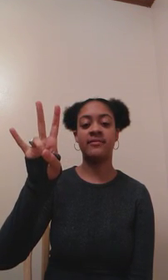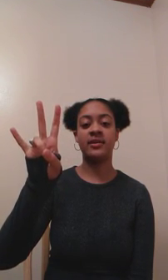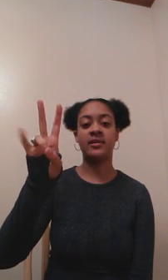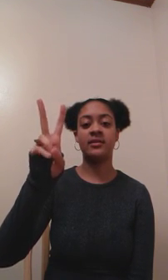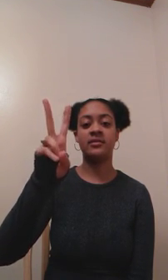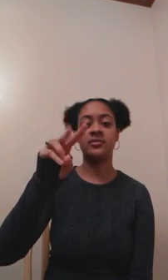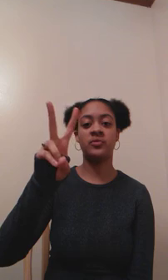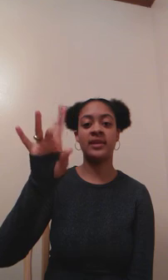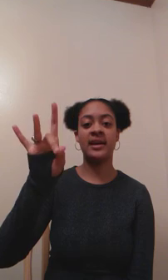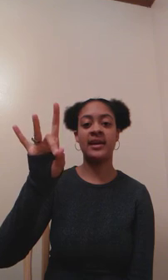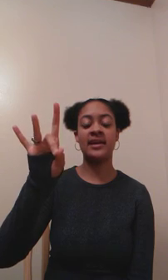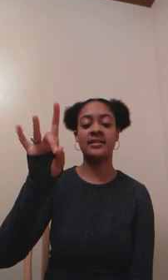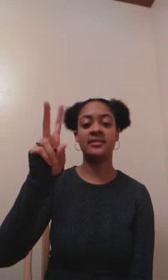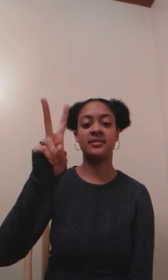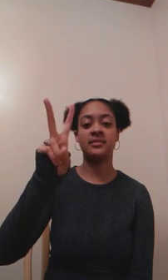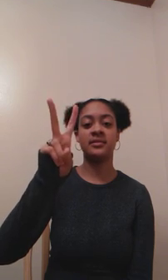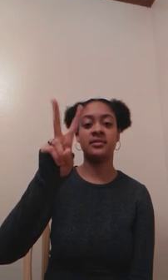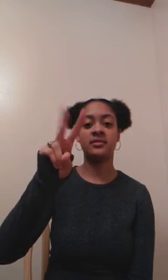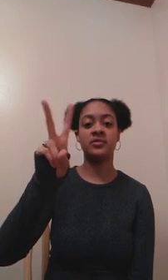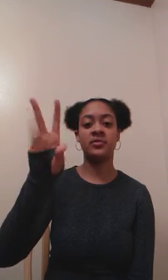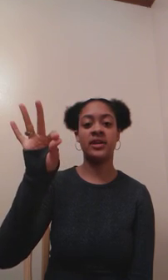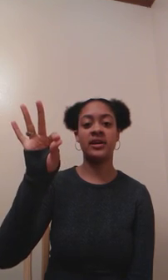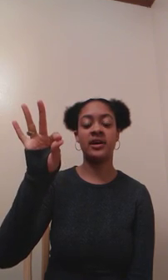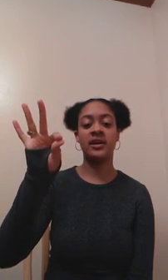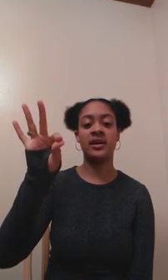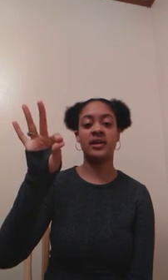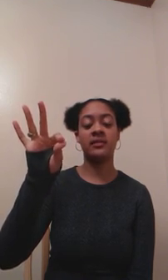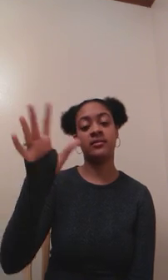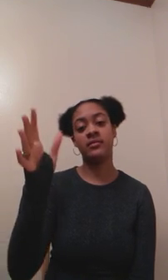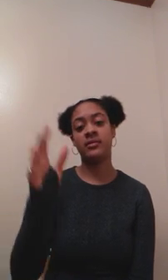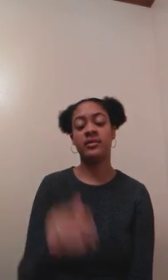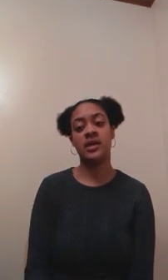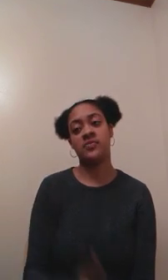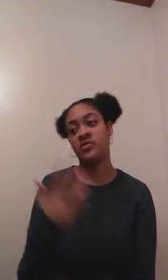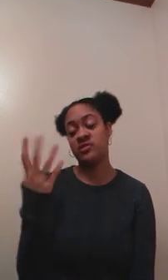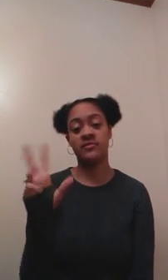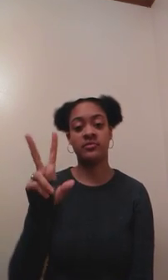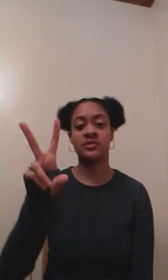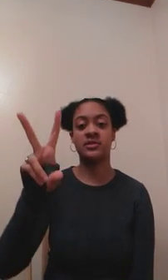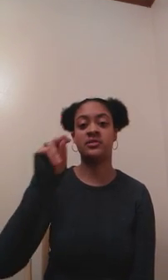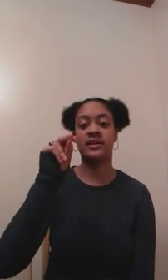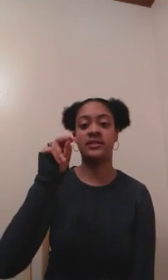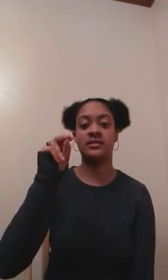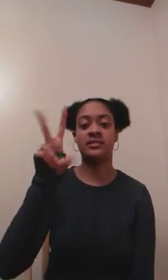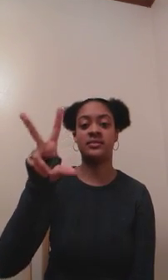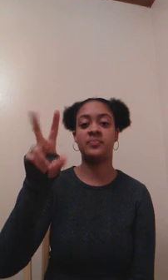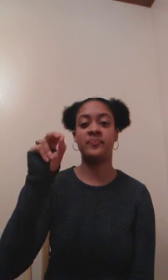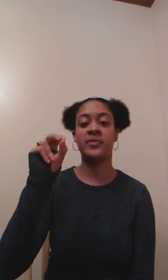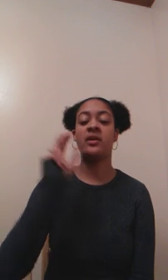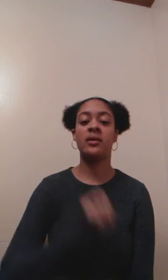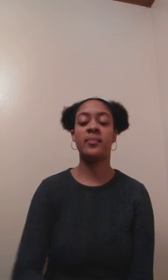27, 28, 29, and 30, of course, is still like this. But,